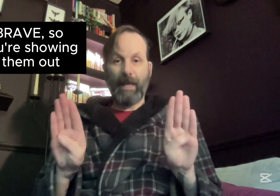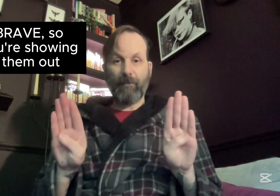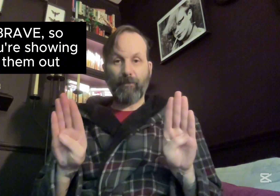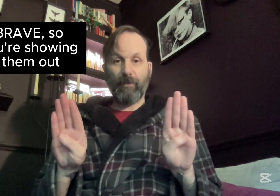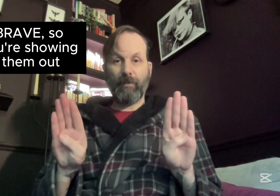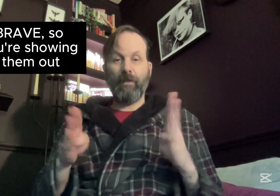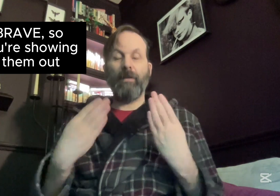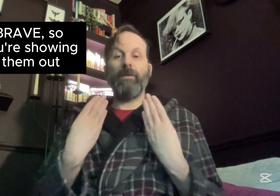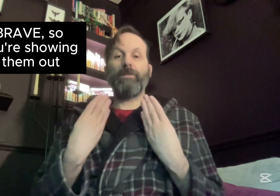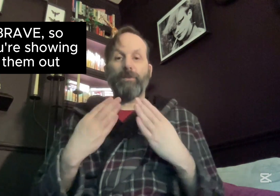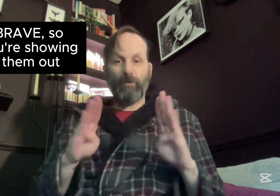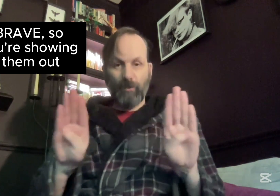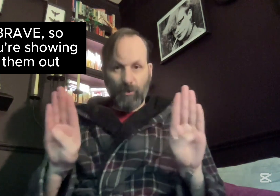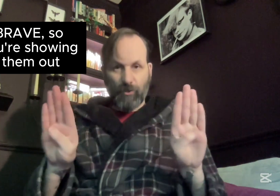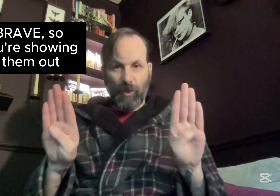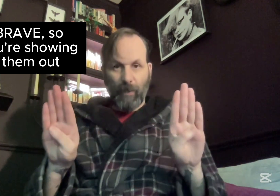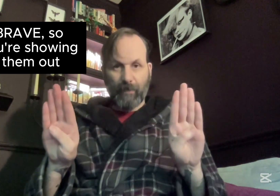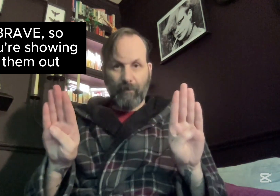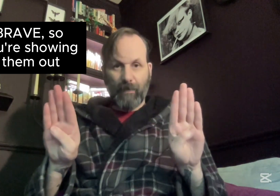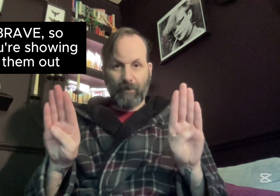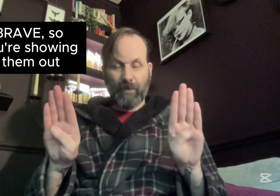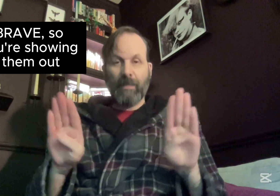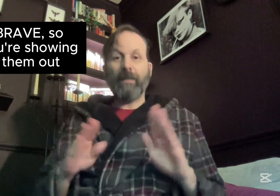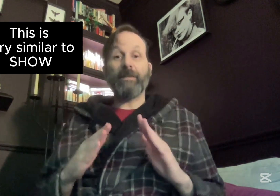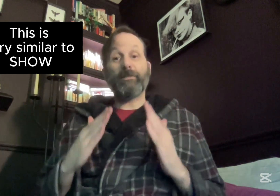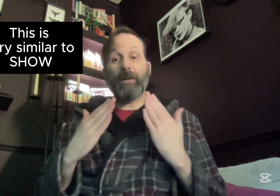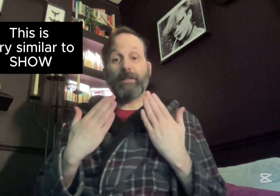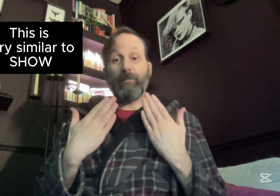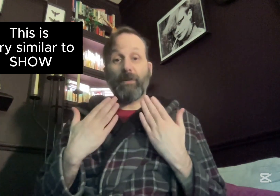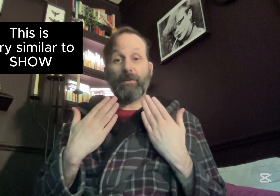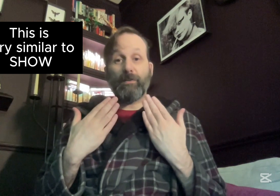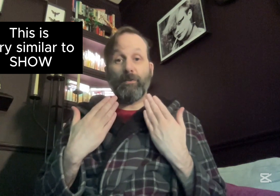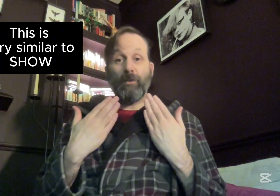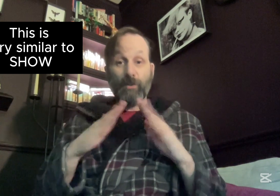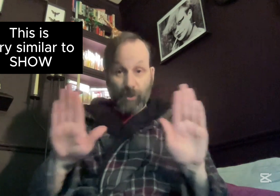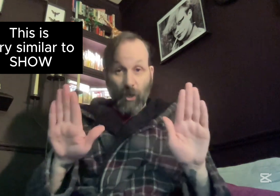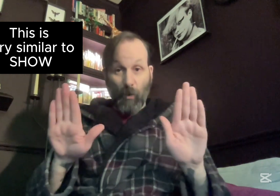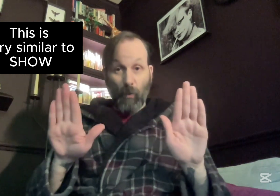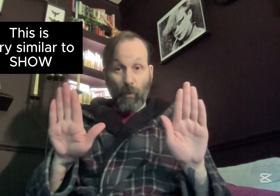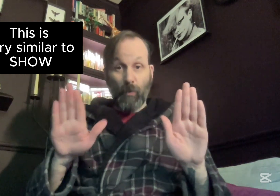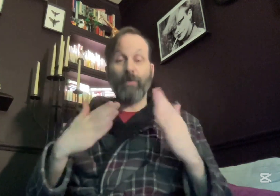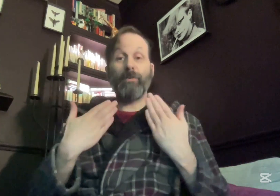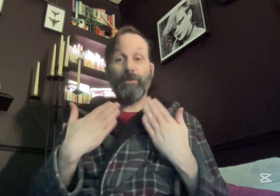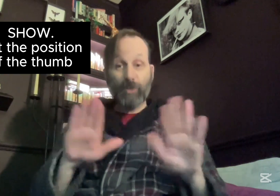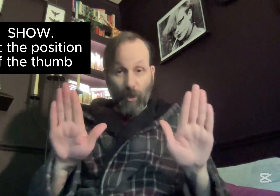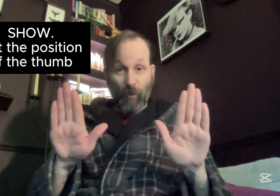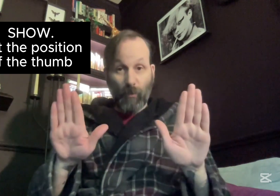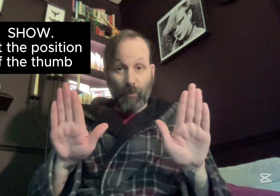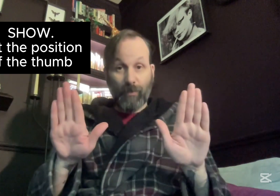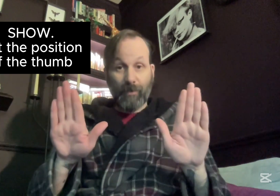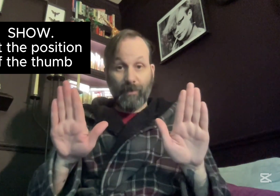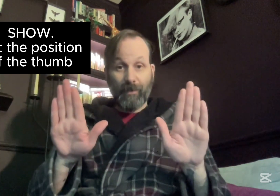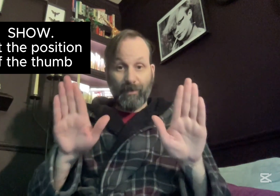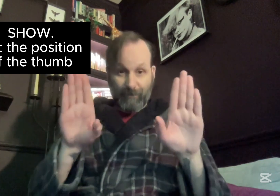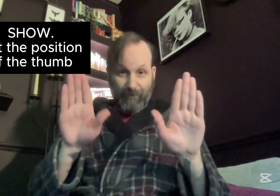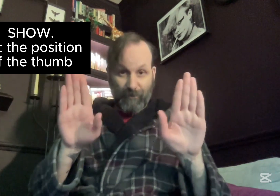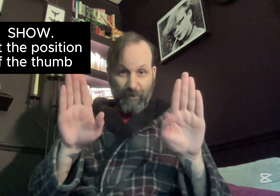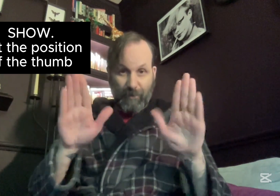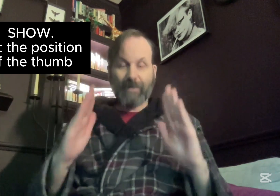brave. So you're showing them out. This is very similar to show, show. Just the